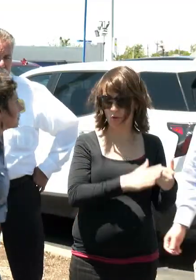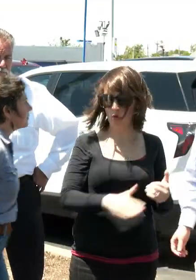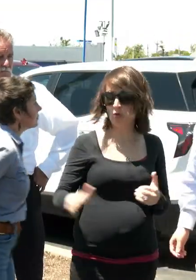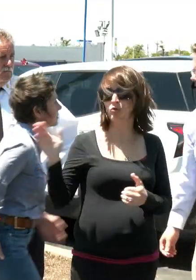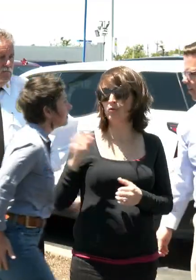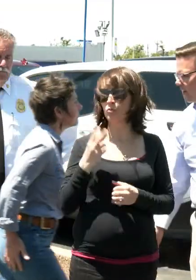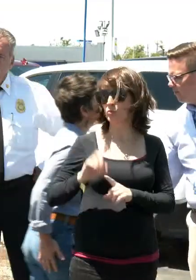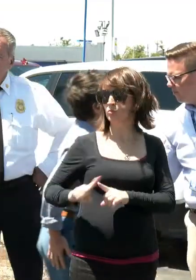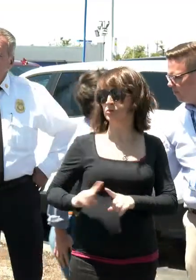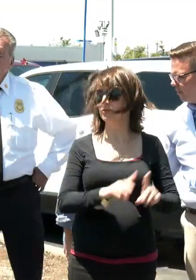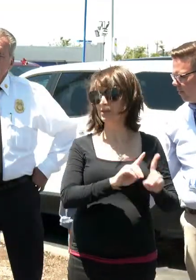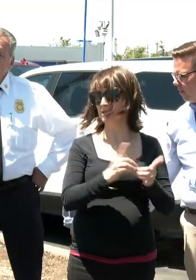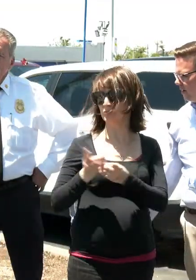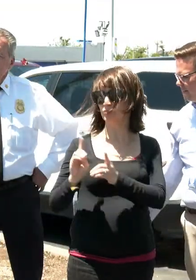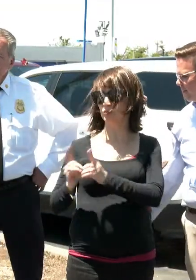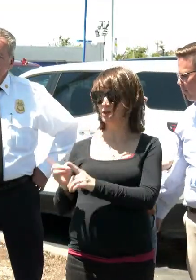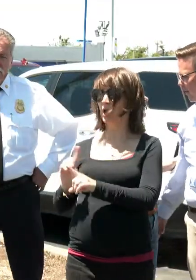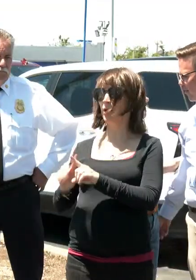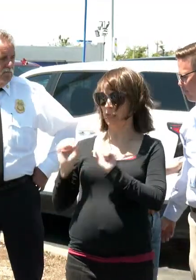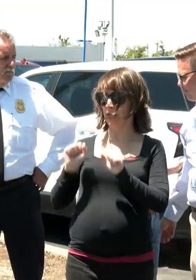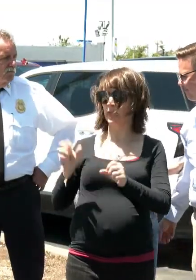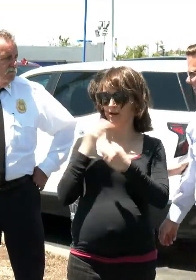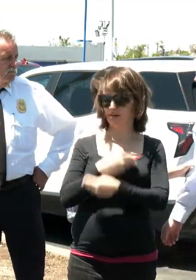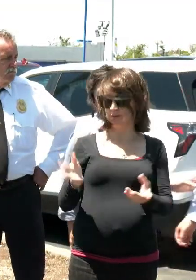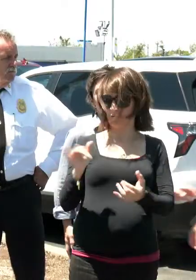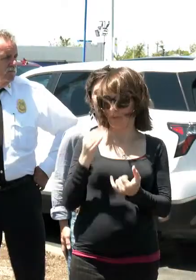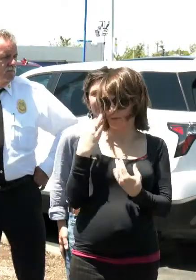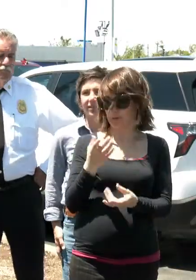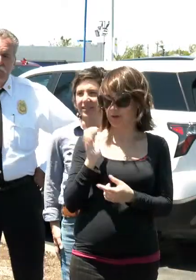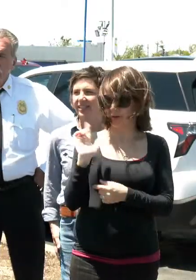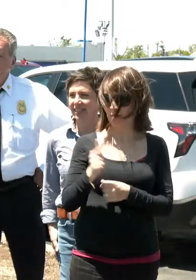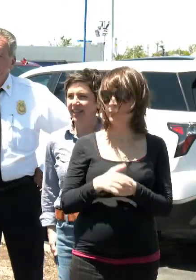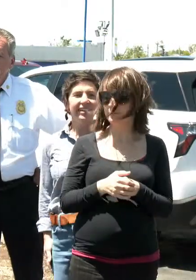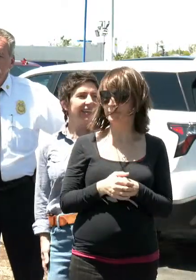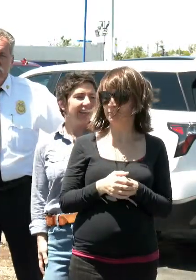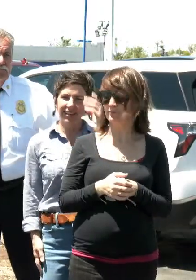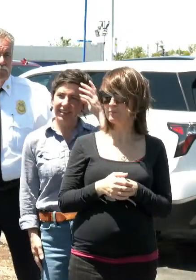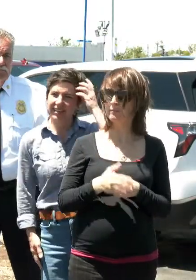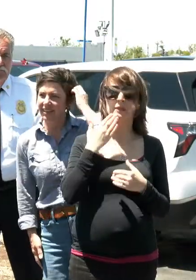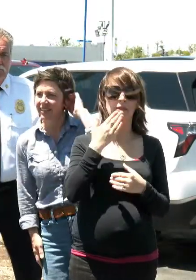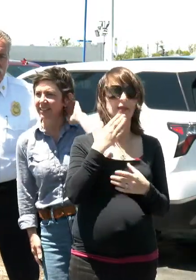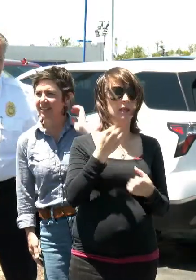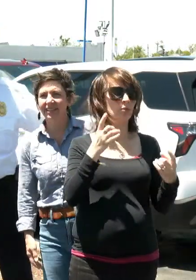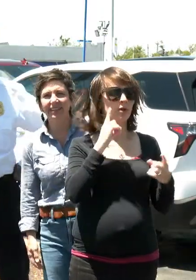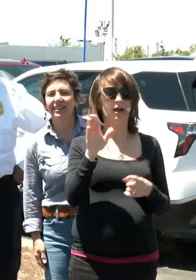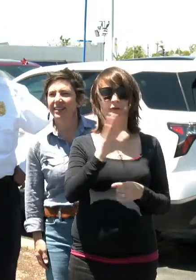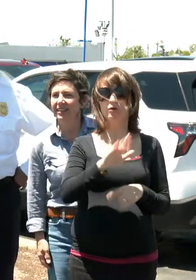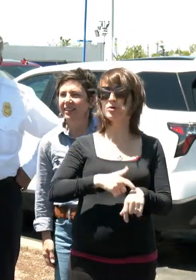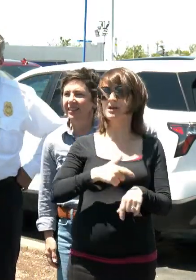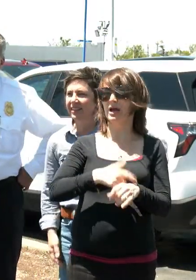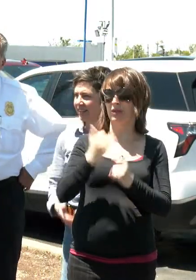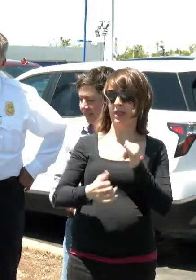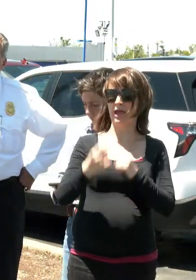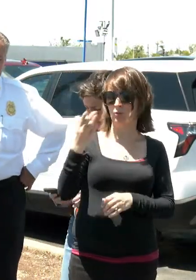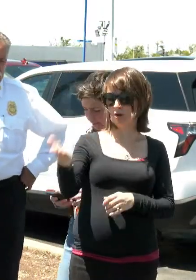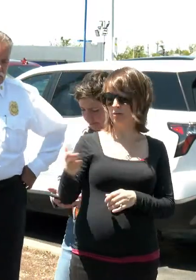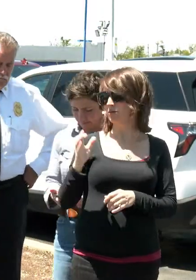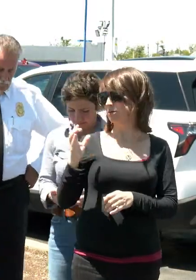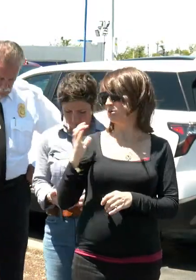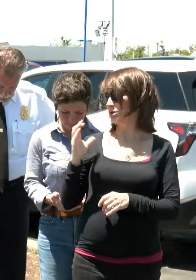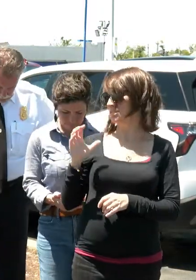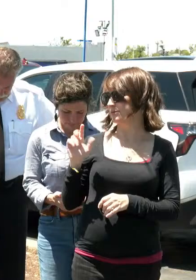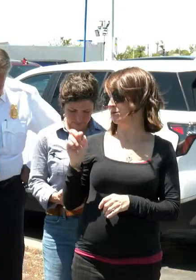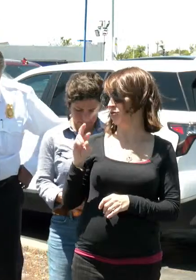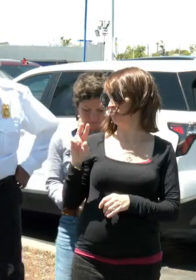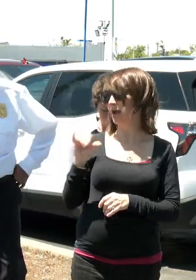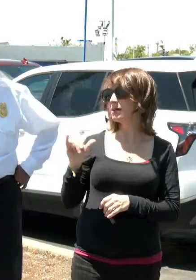districts. But I can parse that out for you and give that answer to you. Okay? Chief Tracy. Thank you guys very much for your Cam's the last one. Okay, Chief Tracy. I